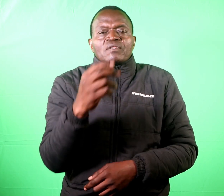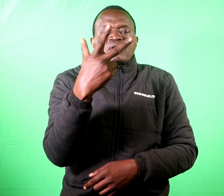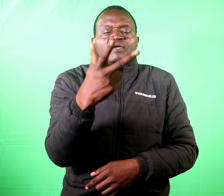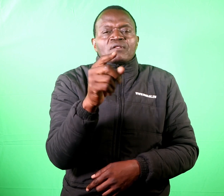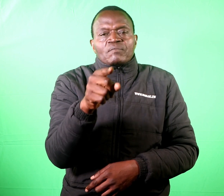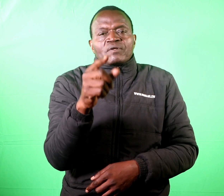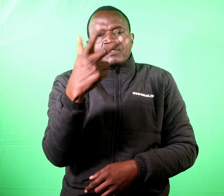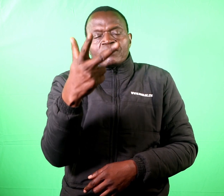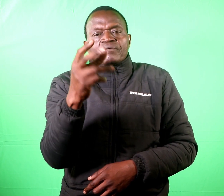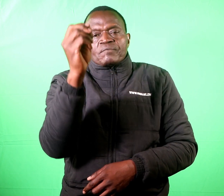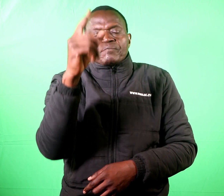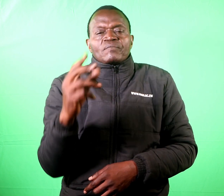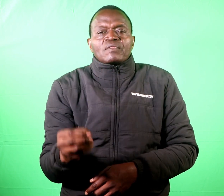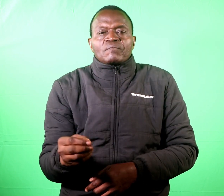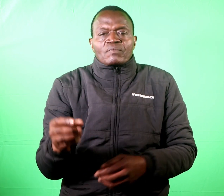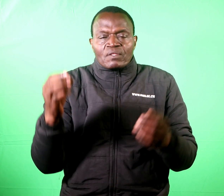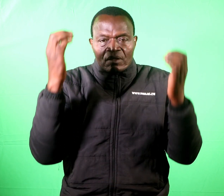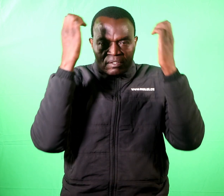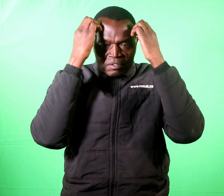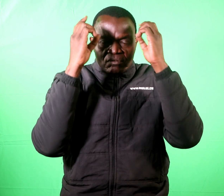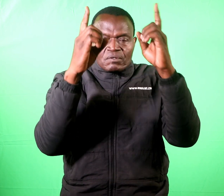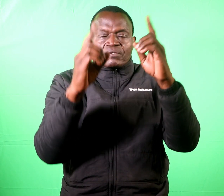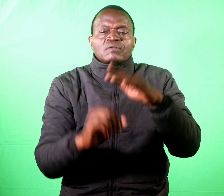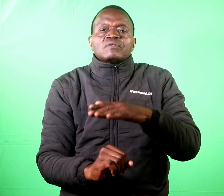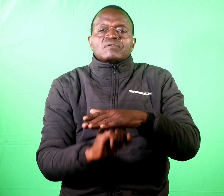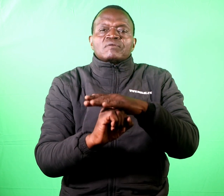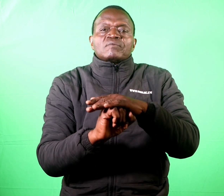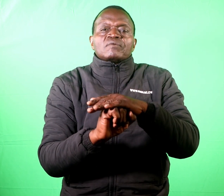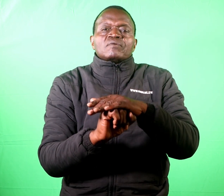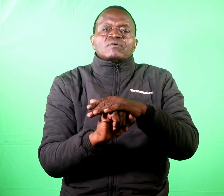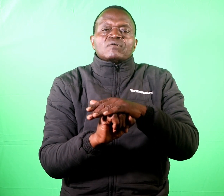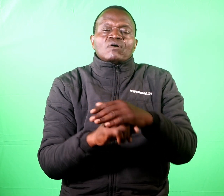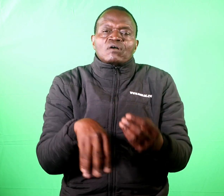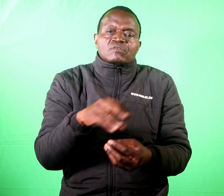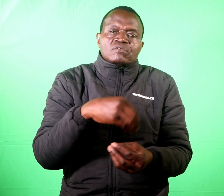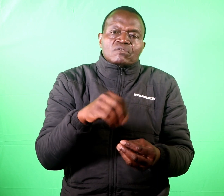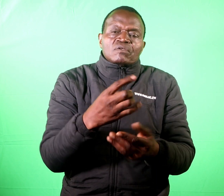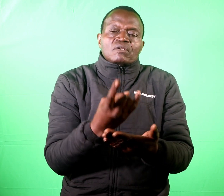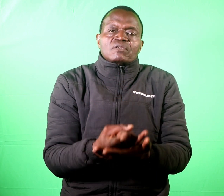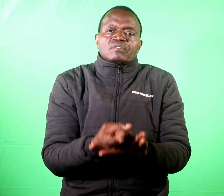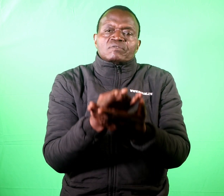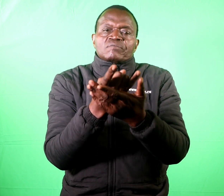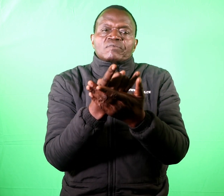8.8%. Education supports, in brackets, social assistance,